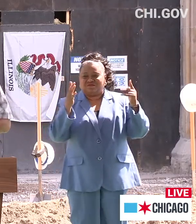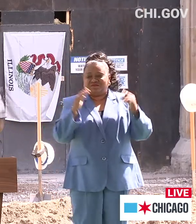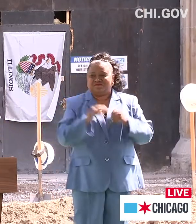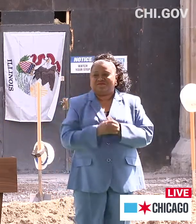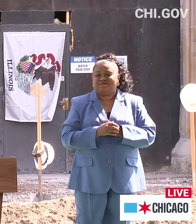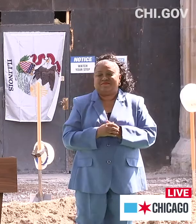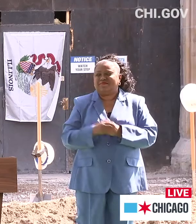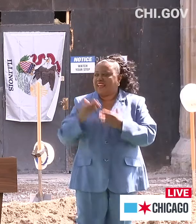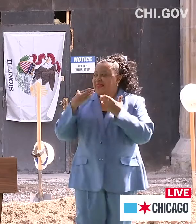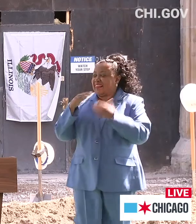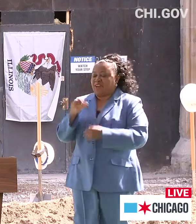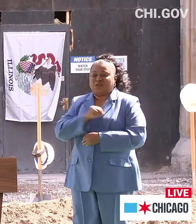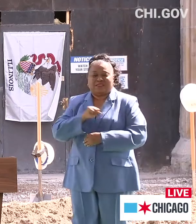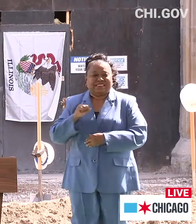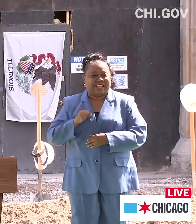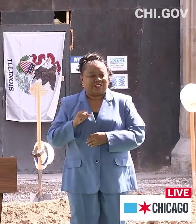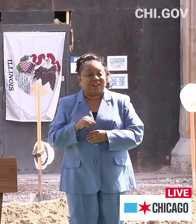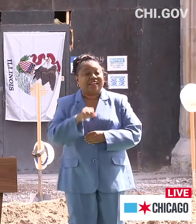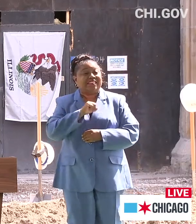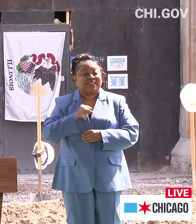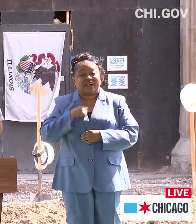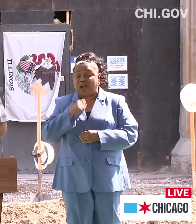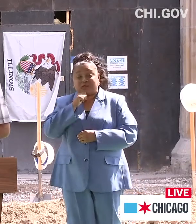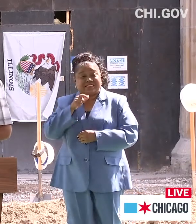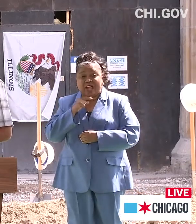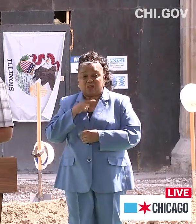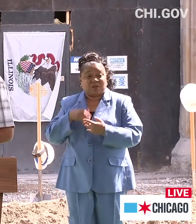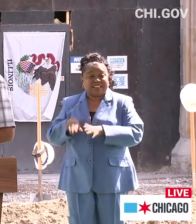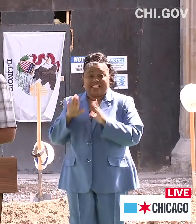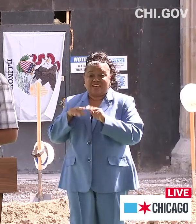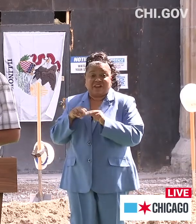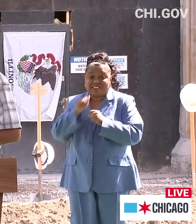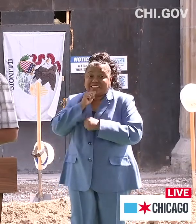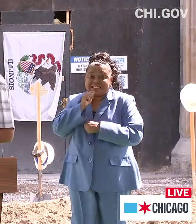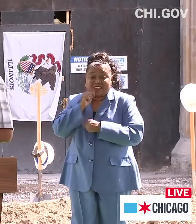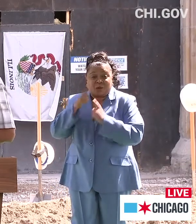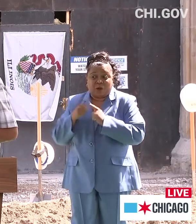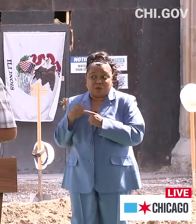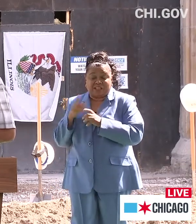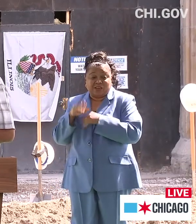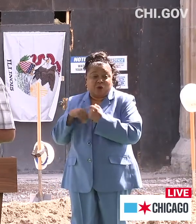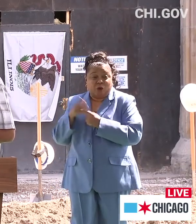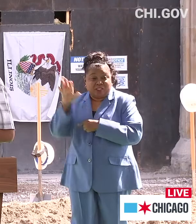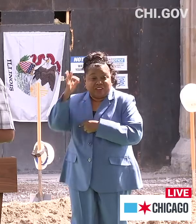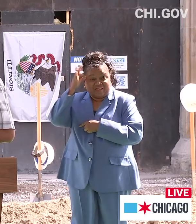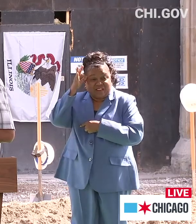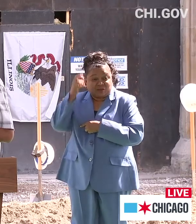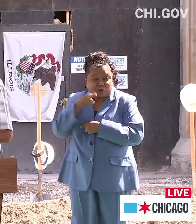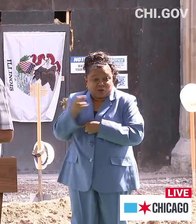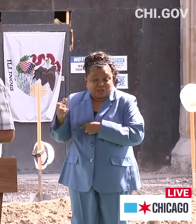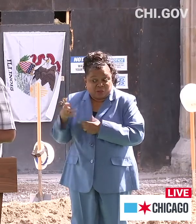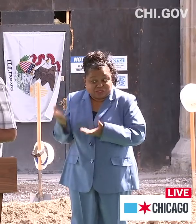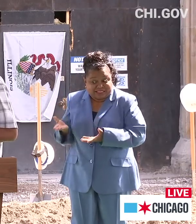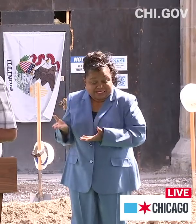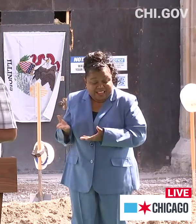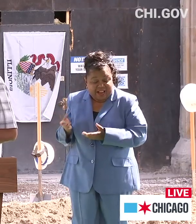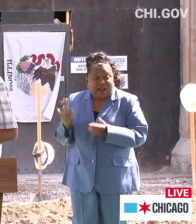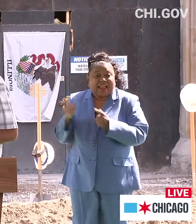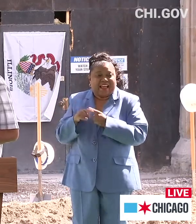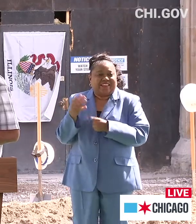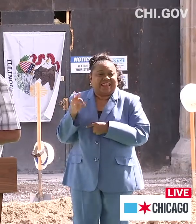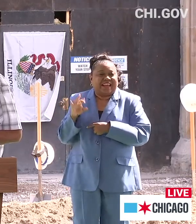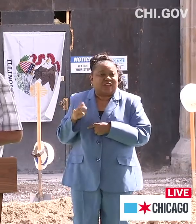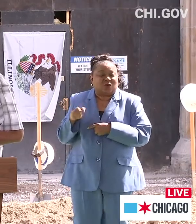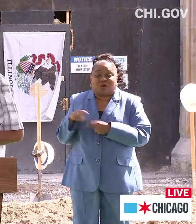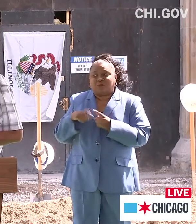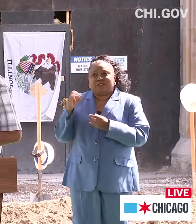All right. Thank you, Senator. Senator, I was not going to give up the secret on why we're getting all the federal resources here in the Ninth